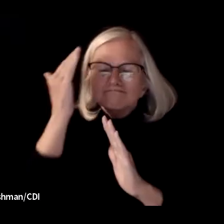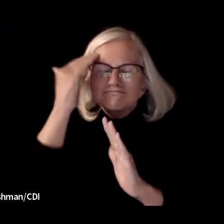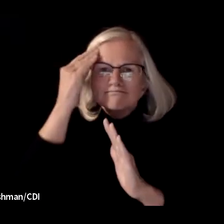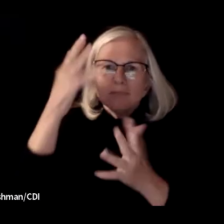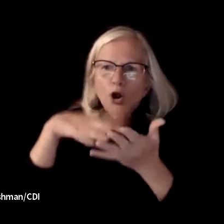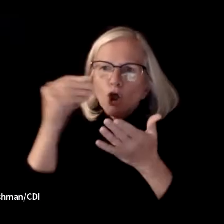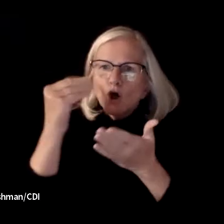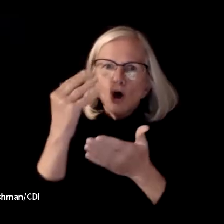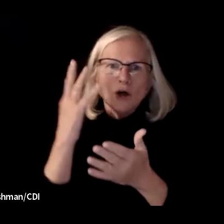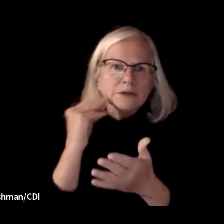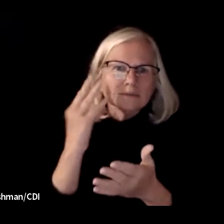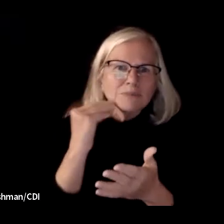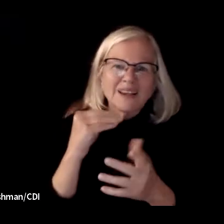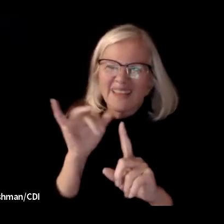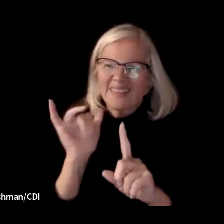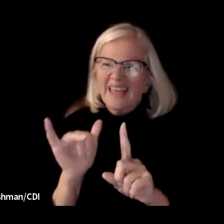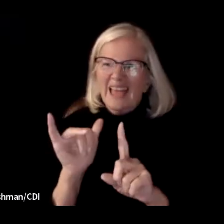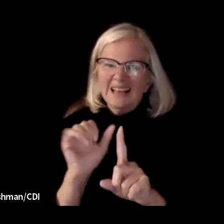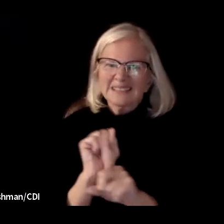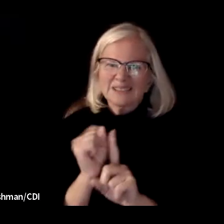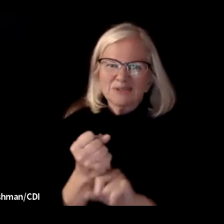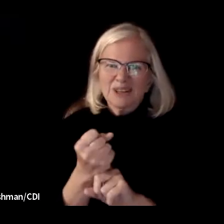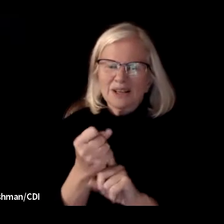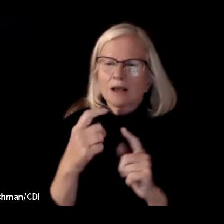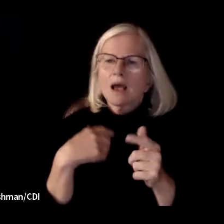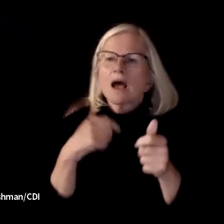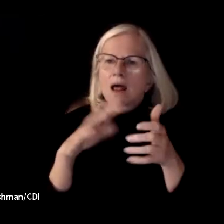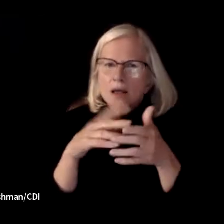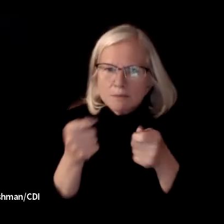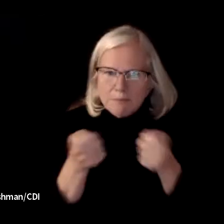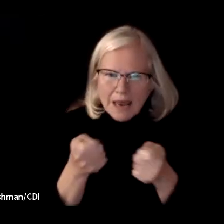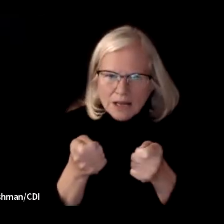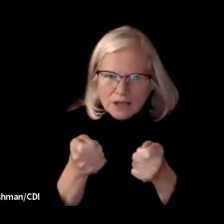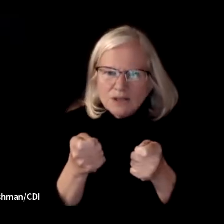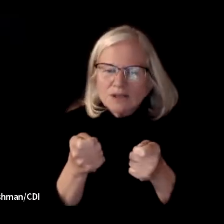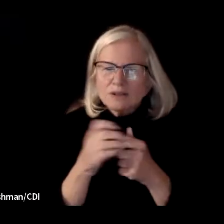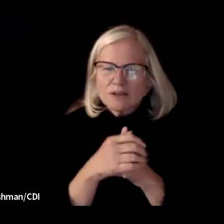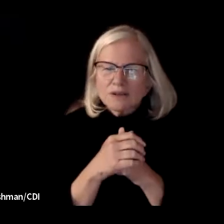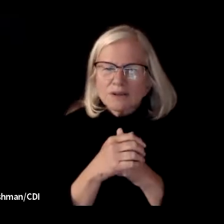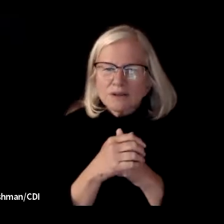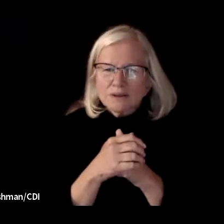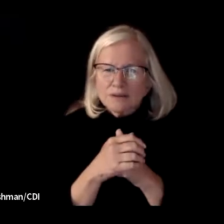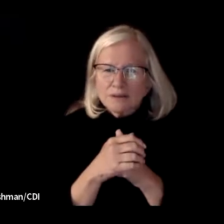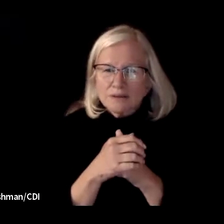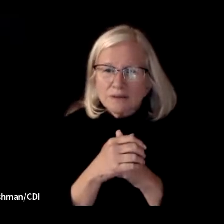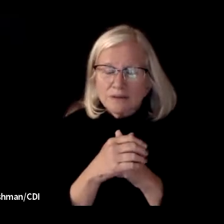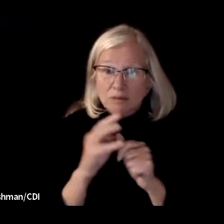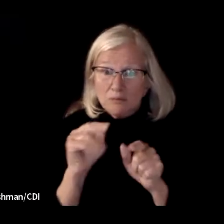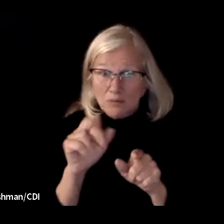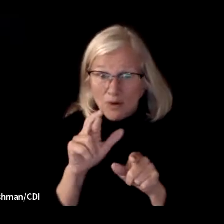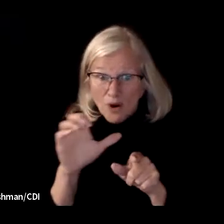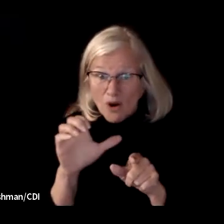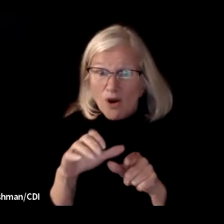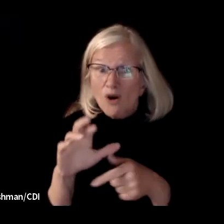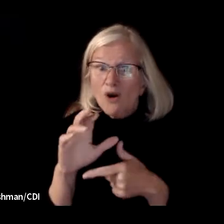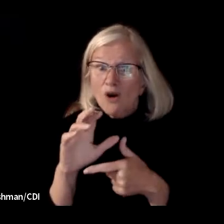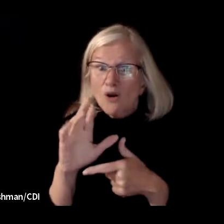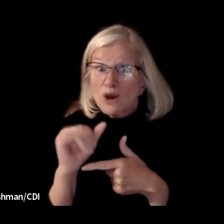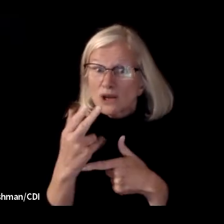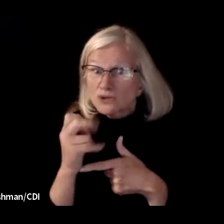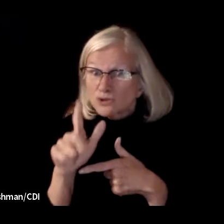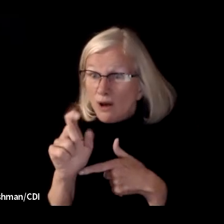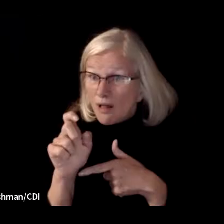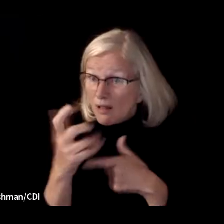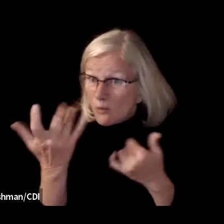our staffing needs to the extent that we can be. I don't know, Mark or Rochelle, do you want to add? I guess what I would add is I